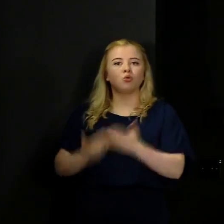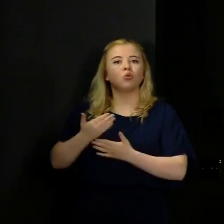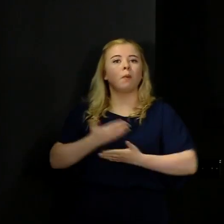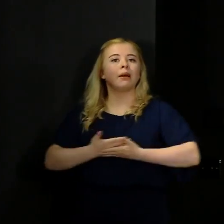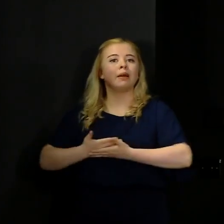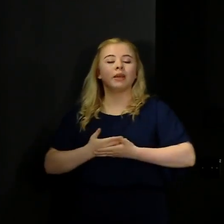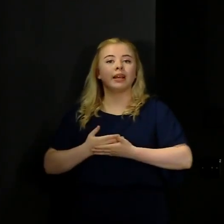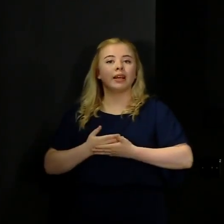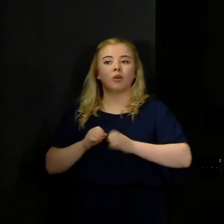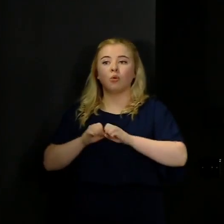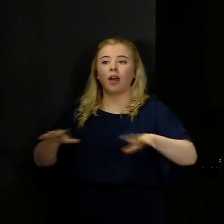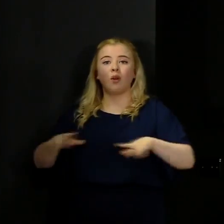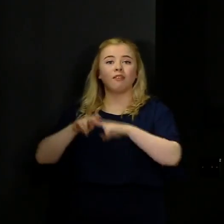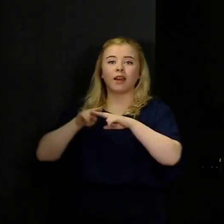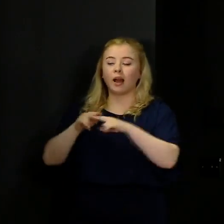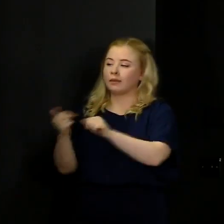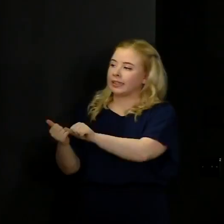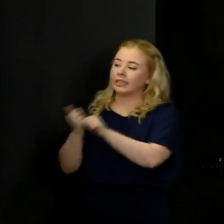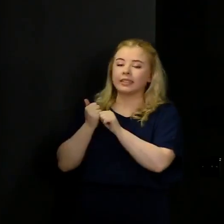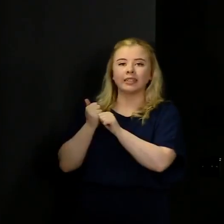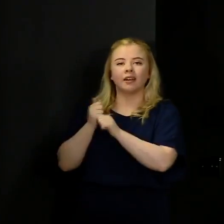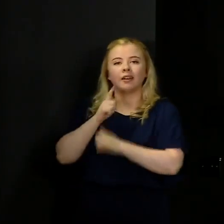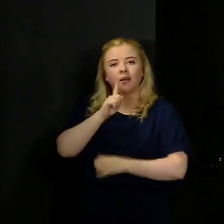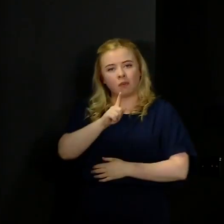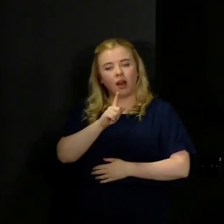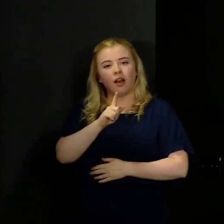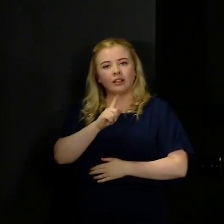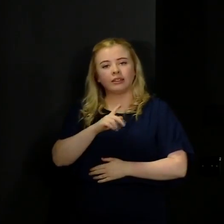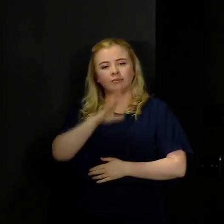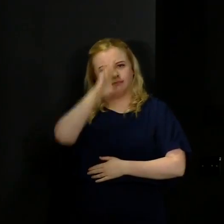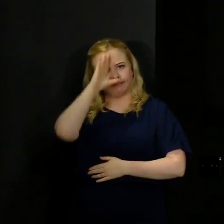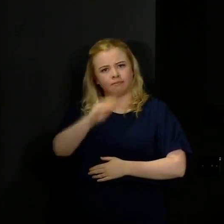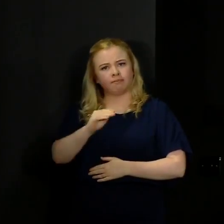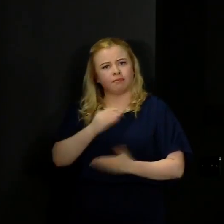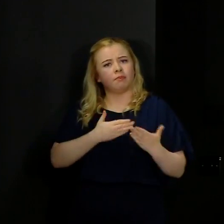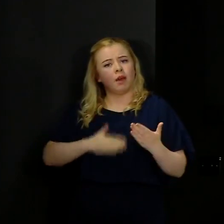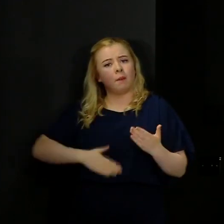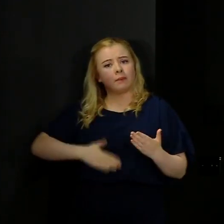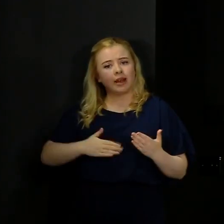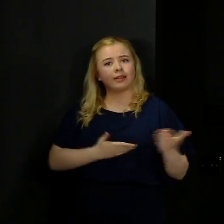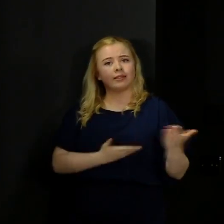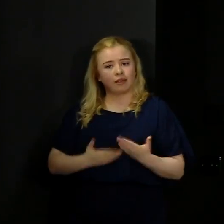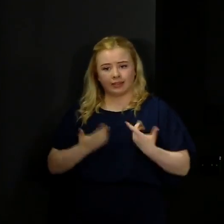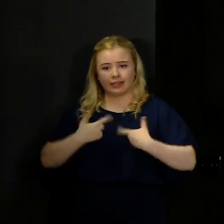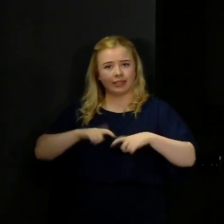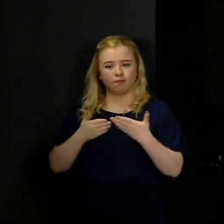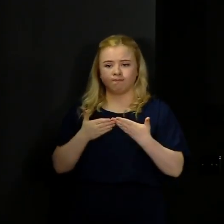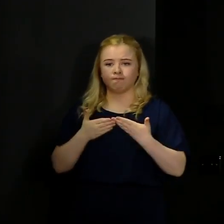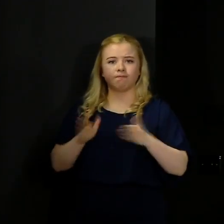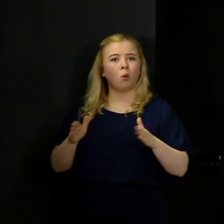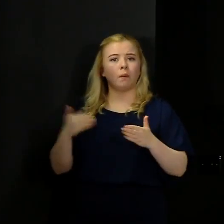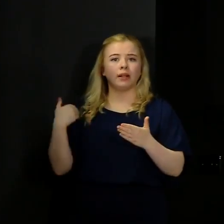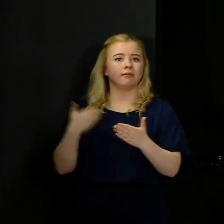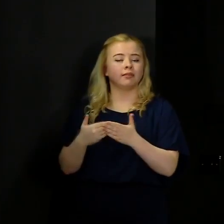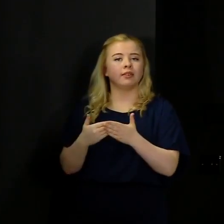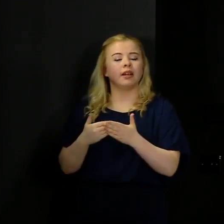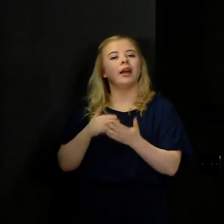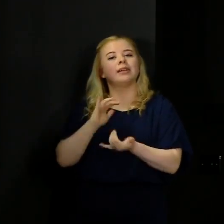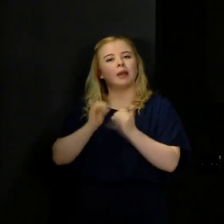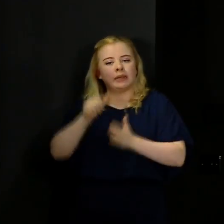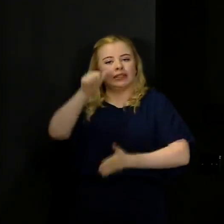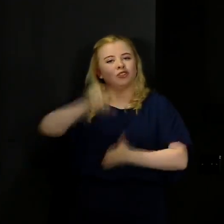without the support of families. But I wanted to emphasise that the maternity services have remained open. They have had to restrict in